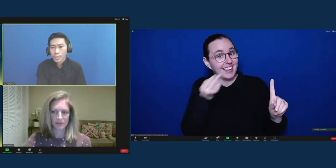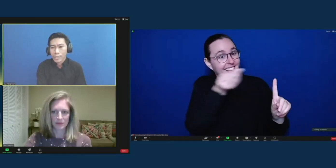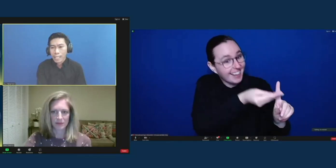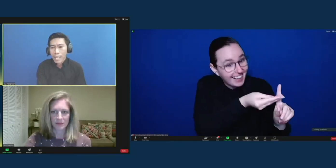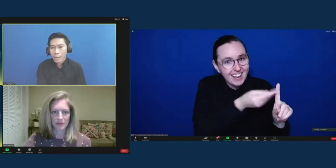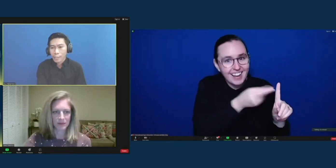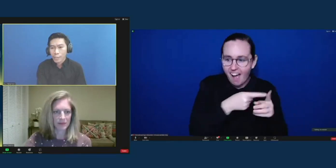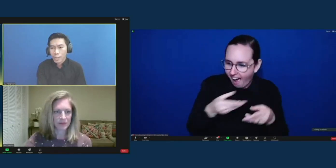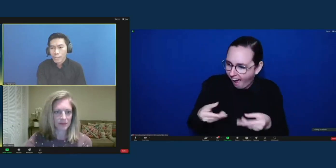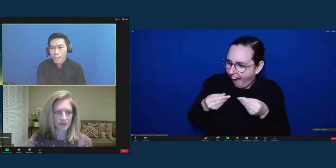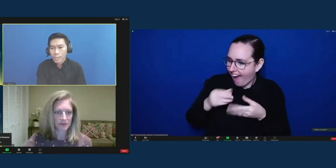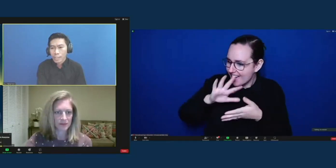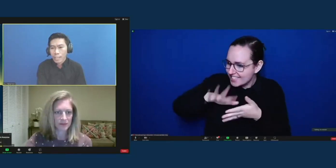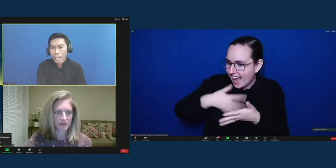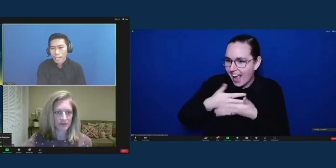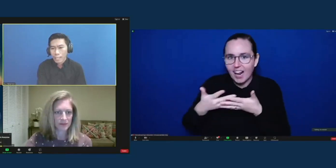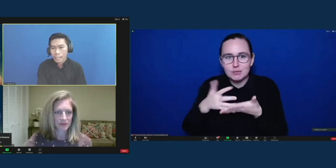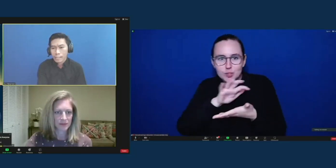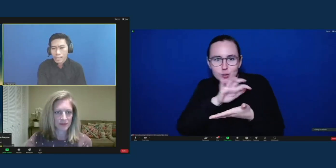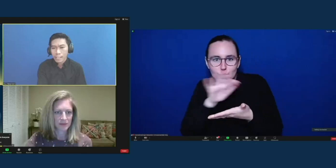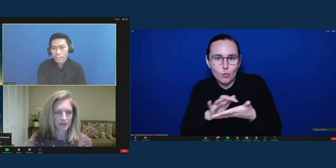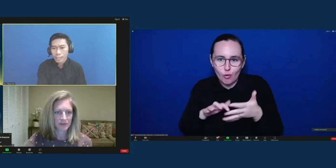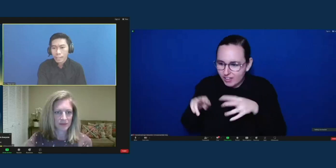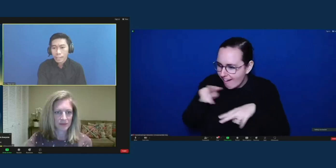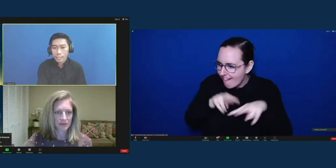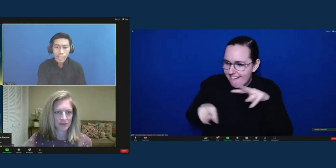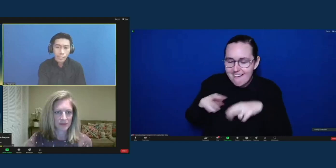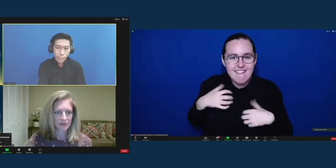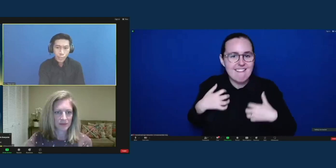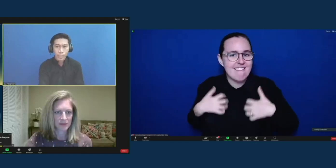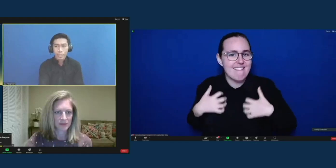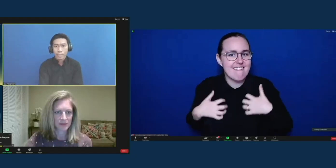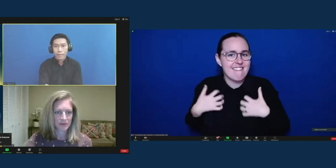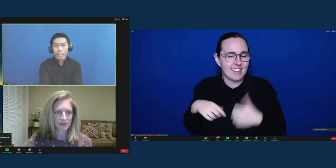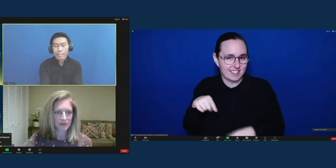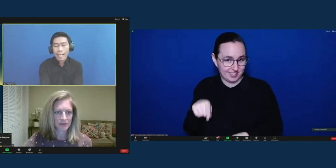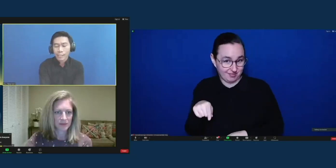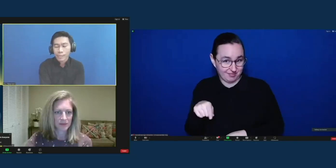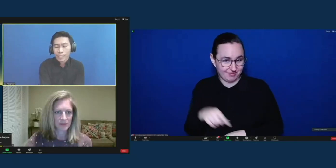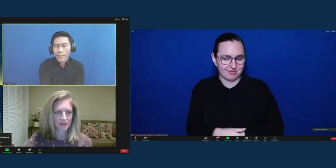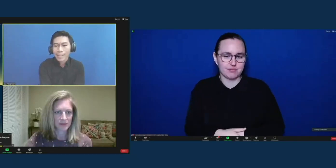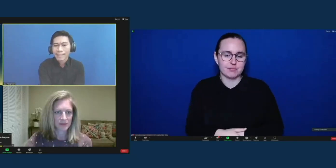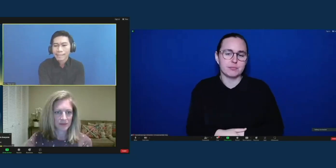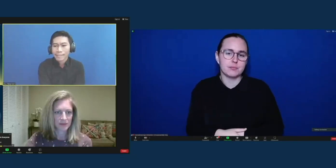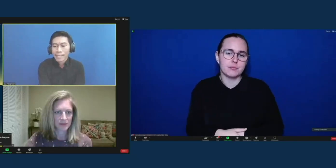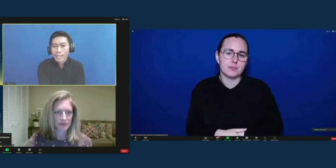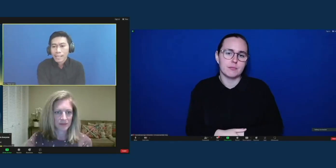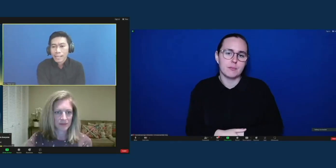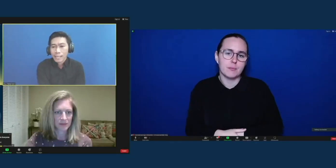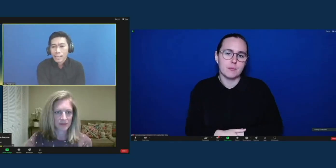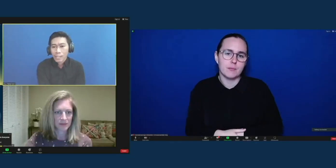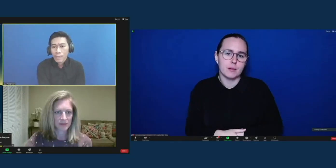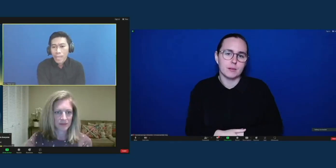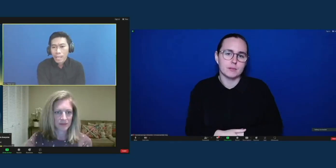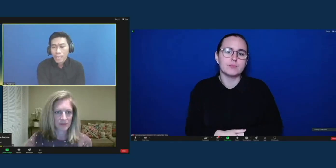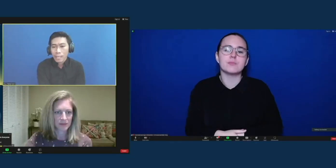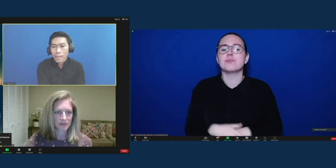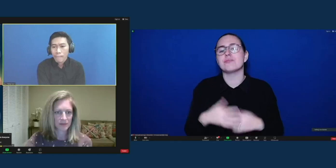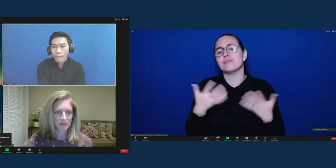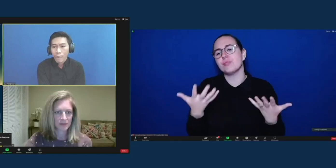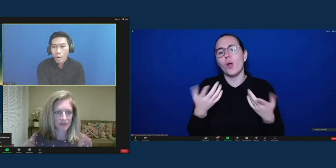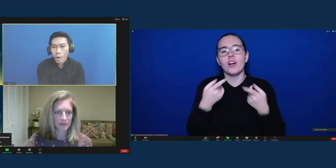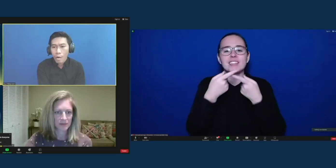So those sign language storybooks is still being used in different classrooms as well. So